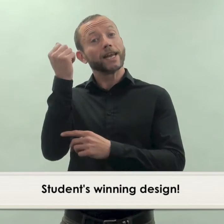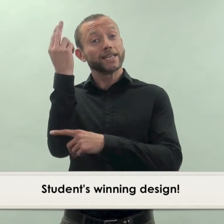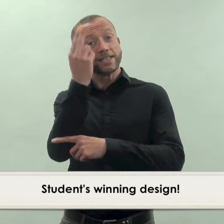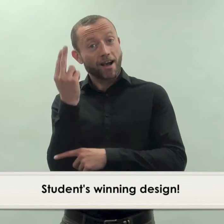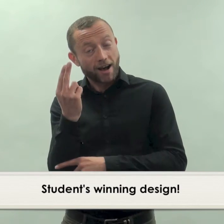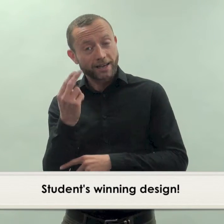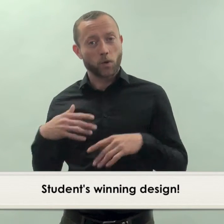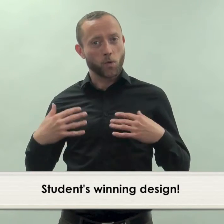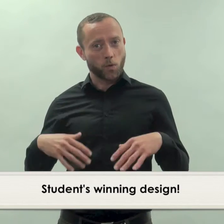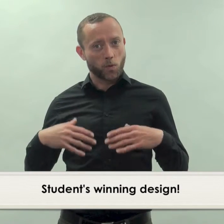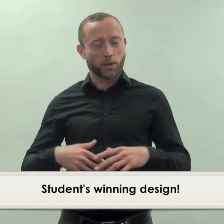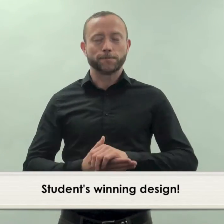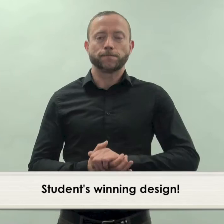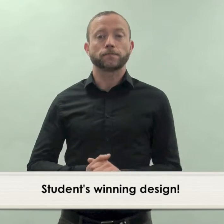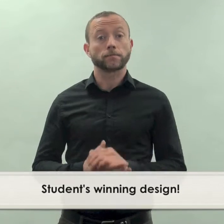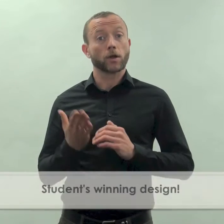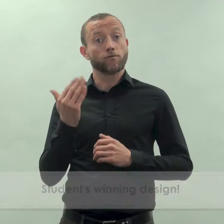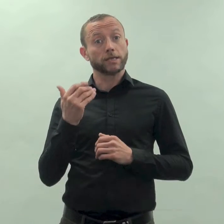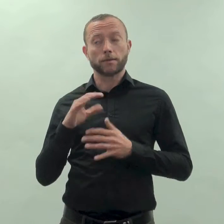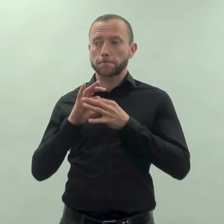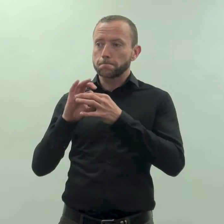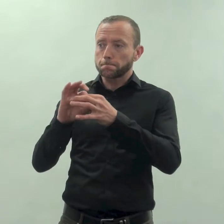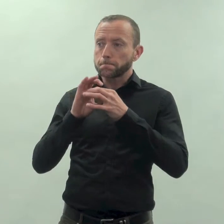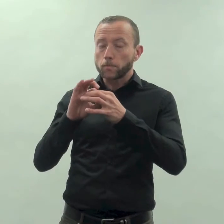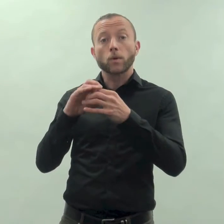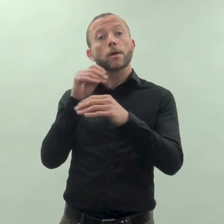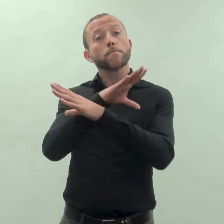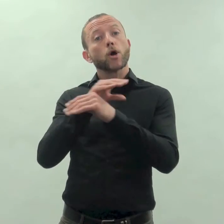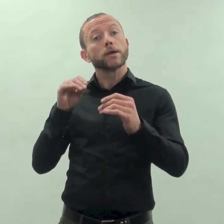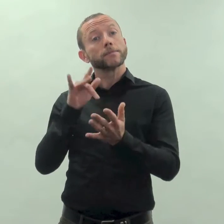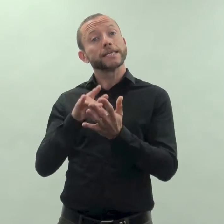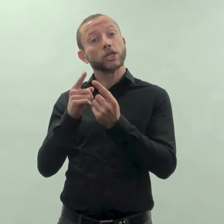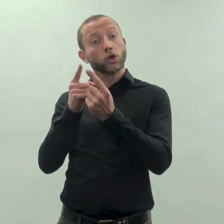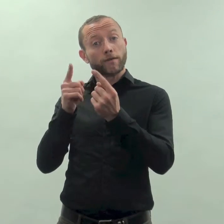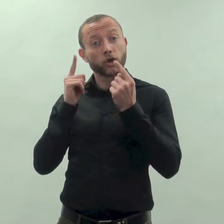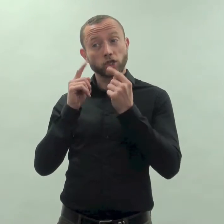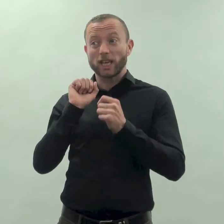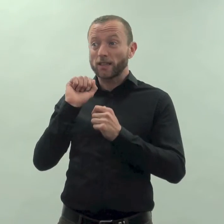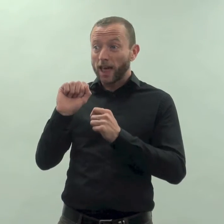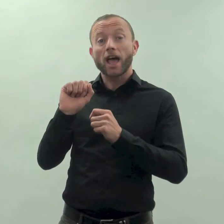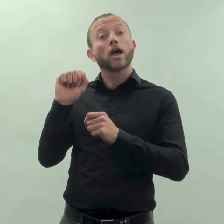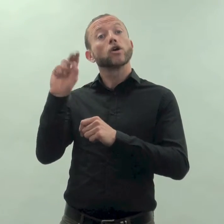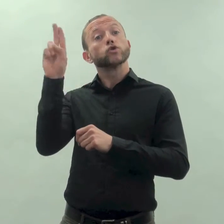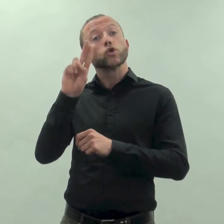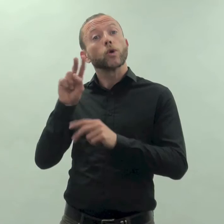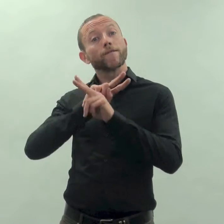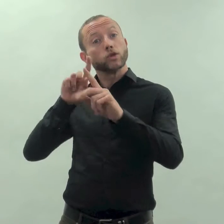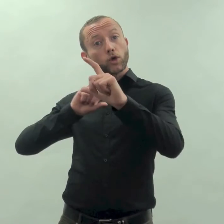Students winning design. We recently teamed up with the School of Visual Communication within the Facility of